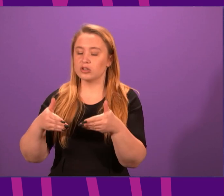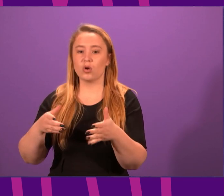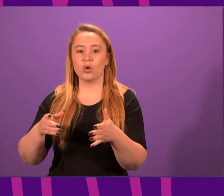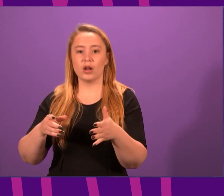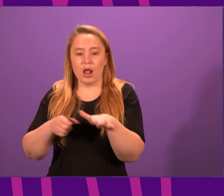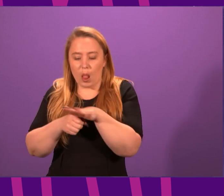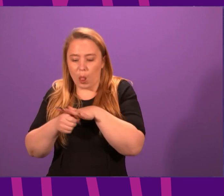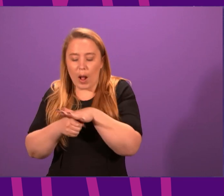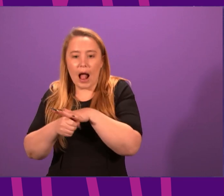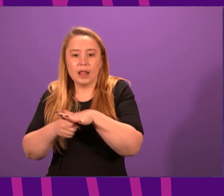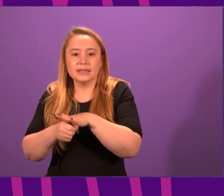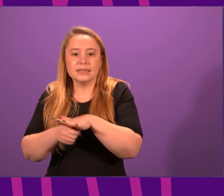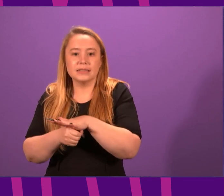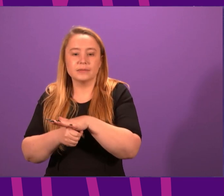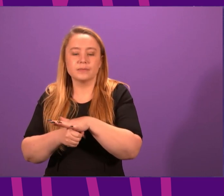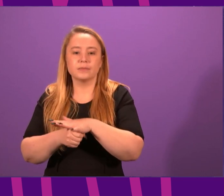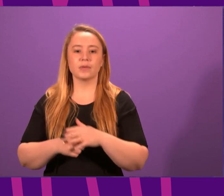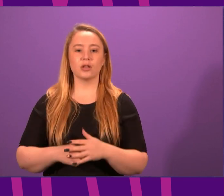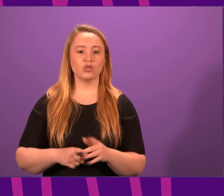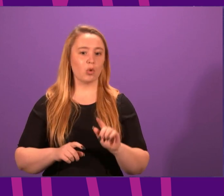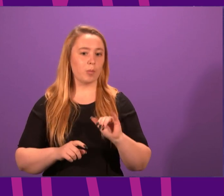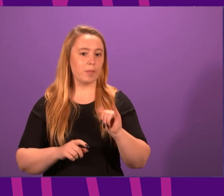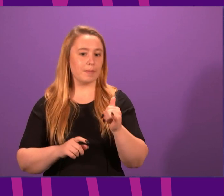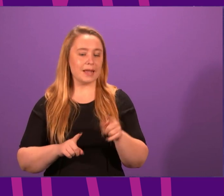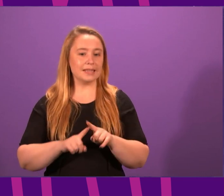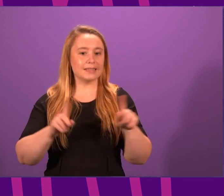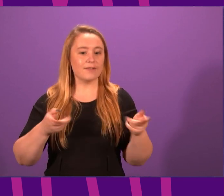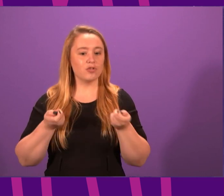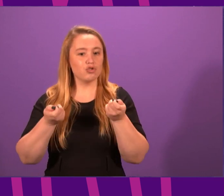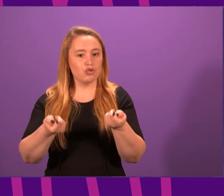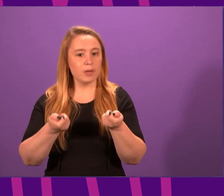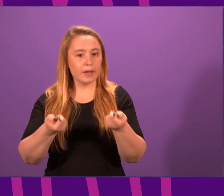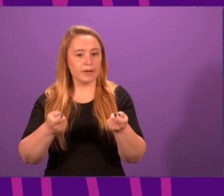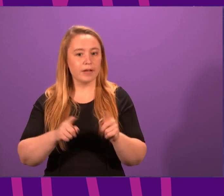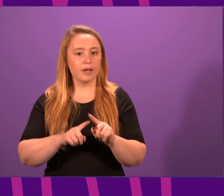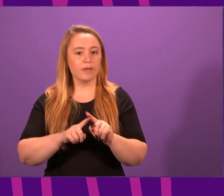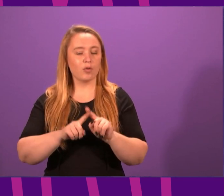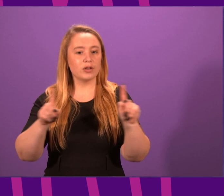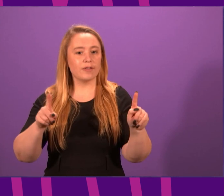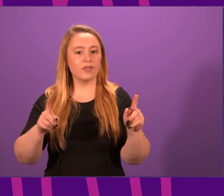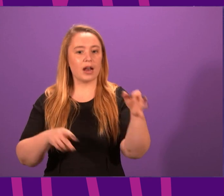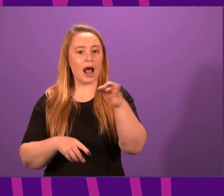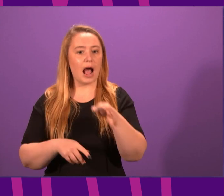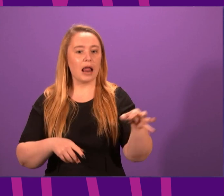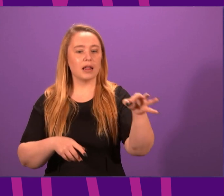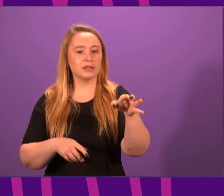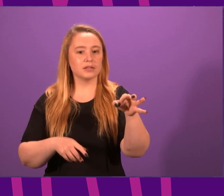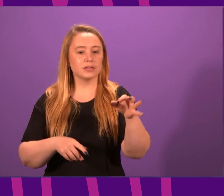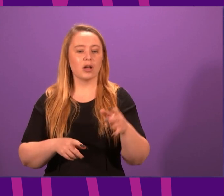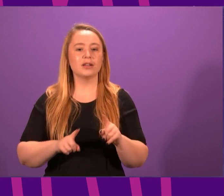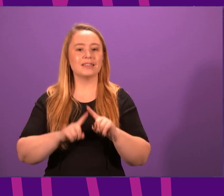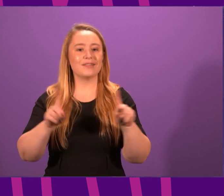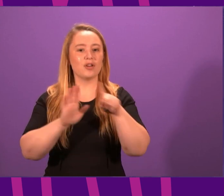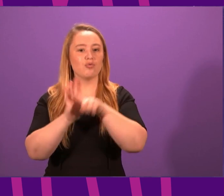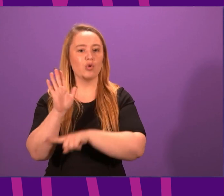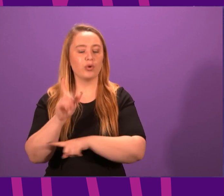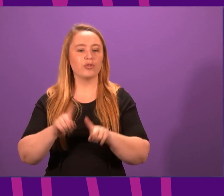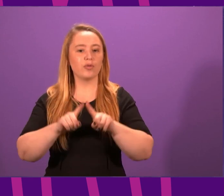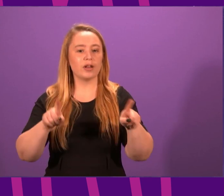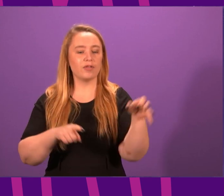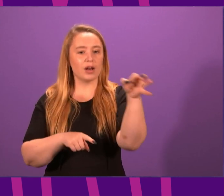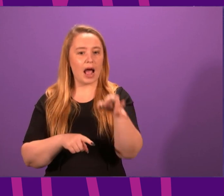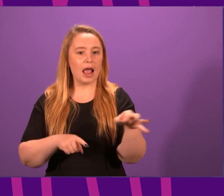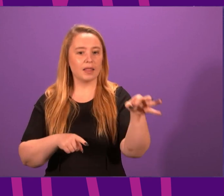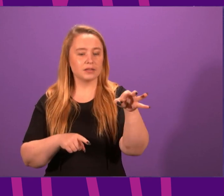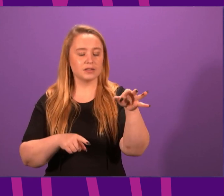different treatment possibly for different islands in Scotland. The likes of the small remote rural communities come into a